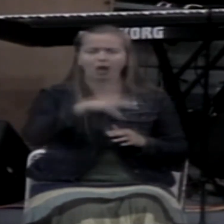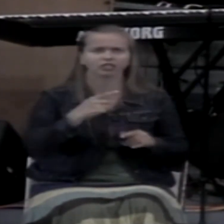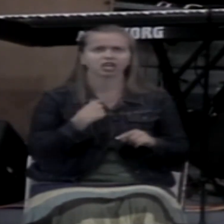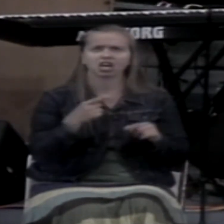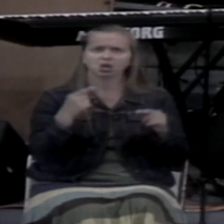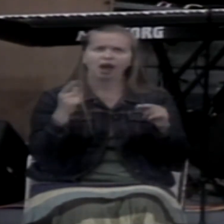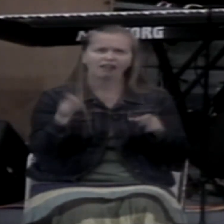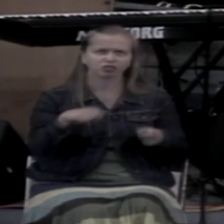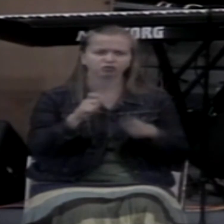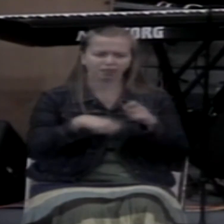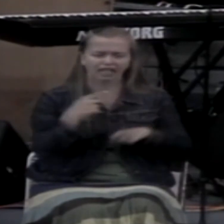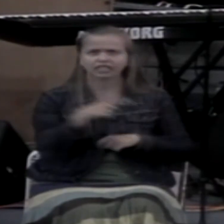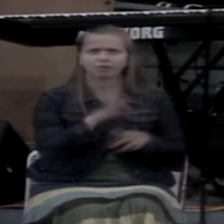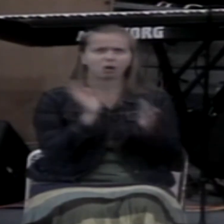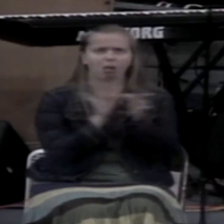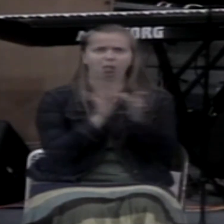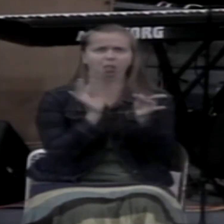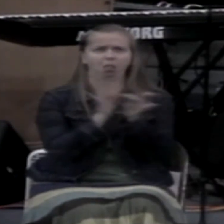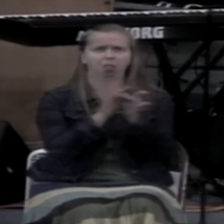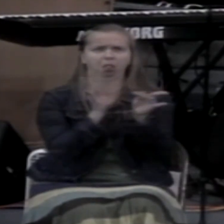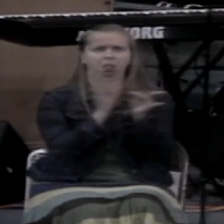about somebody else.